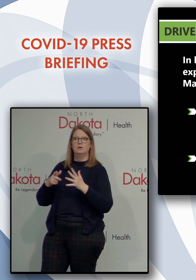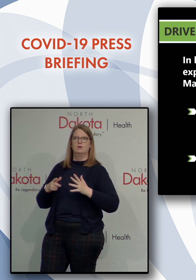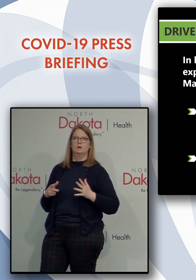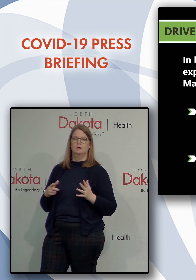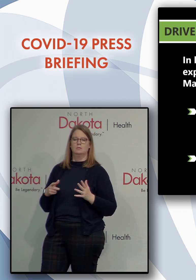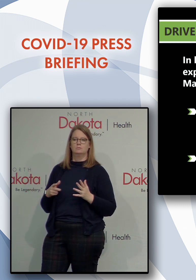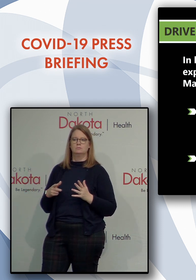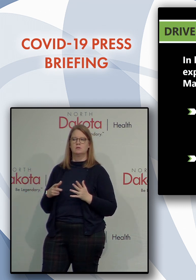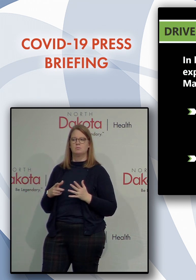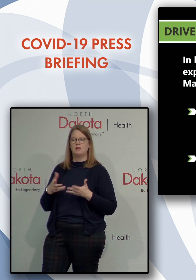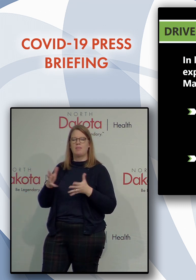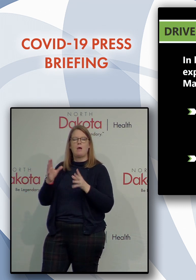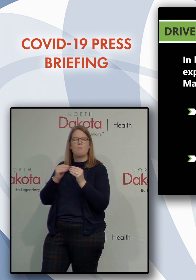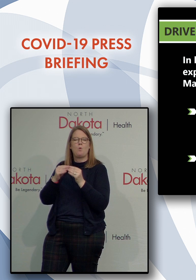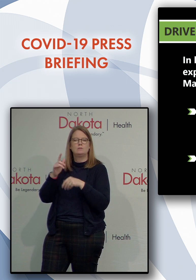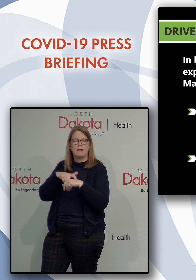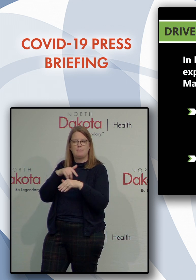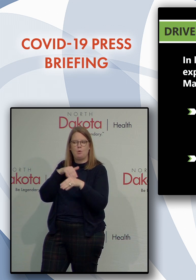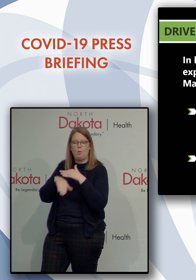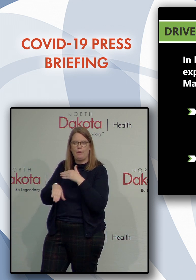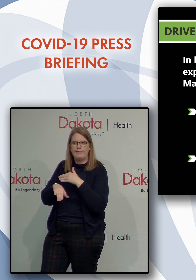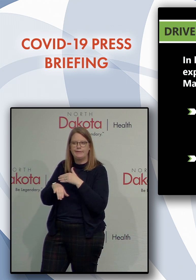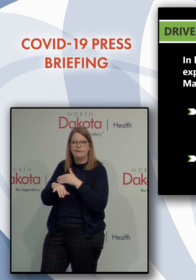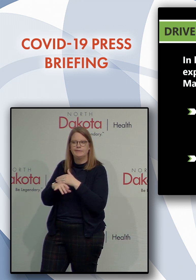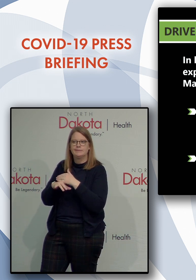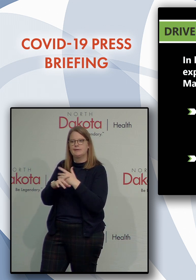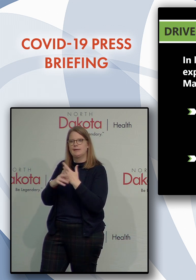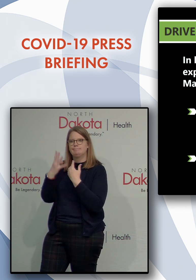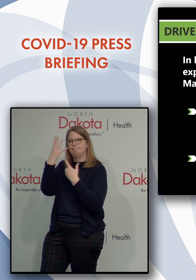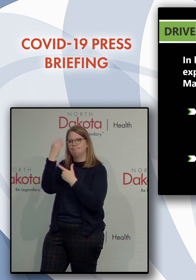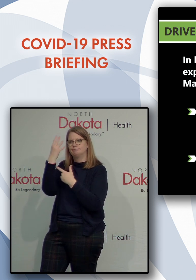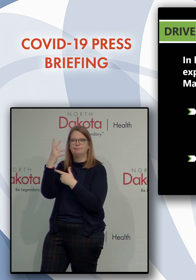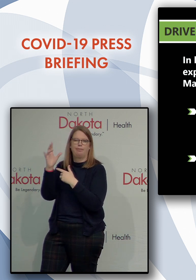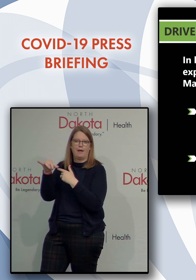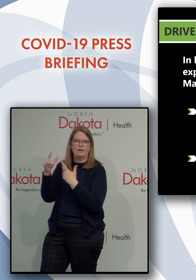get back in. And so with executive order